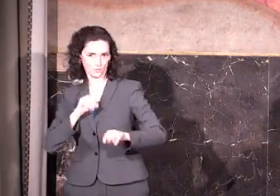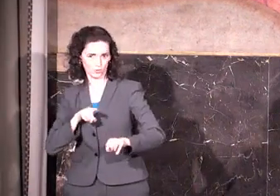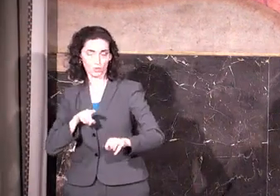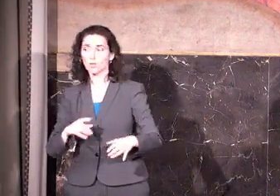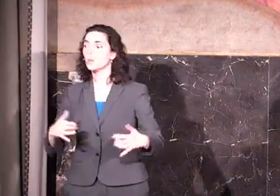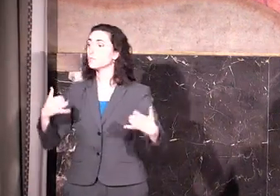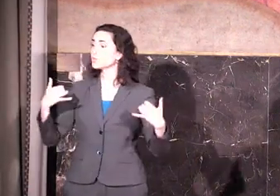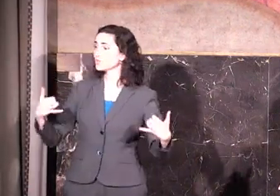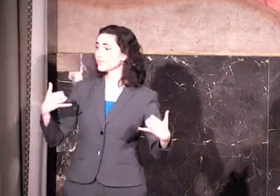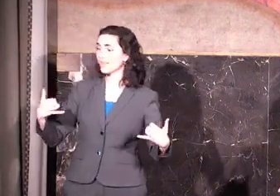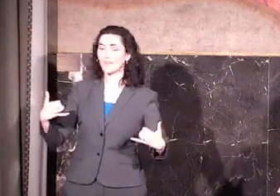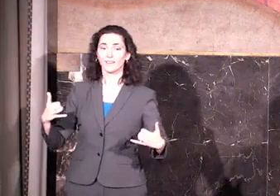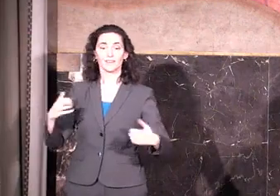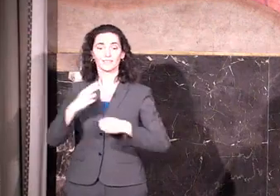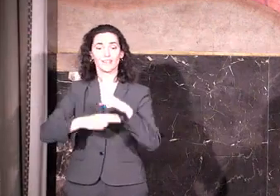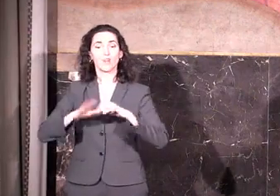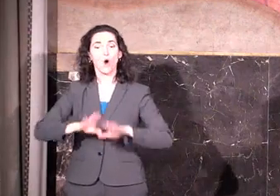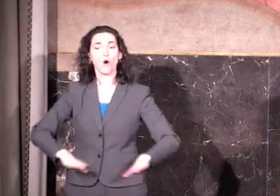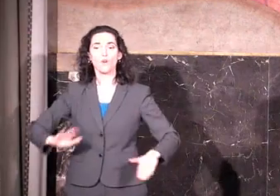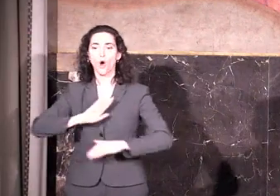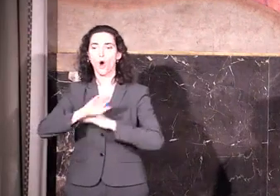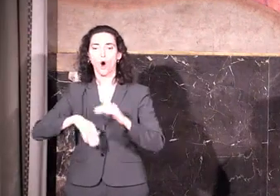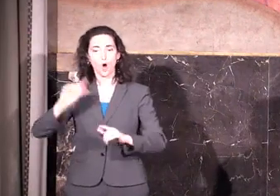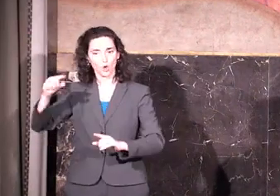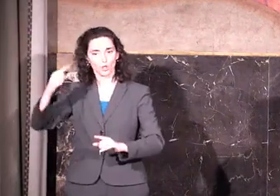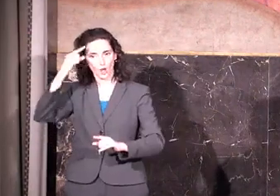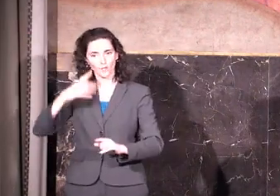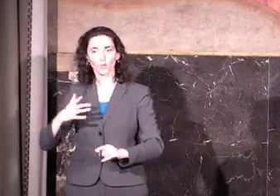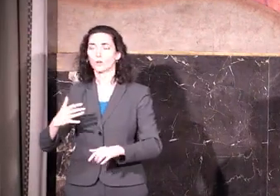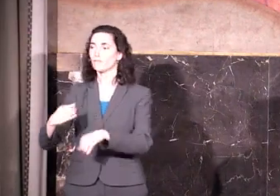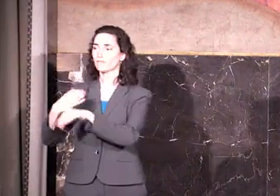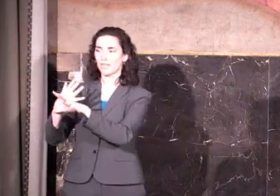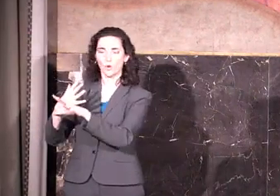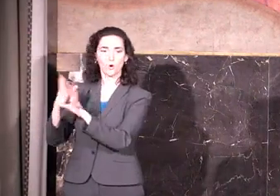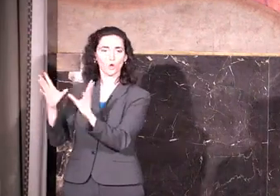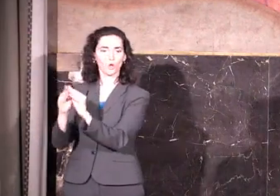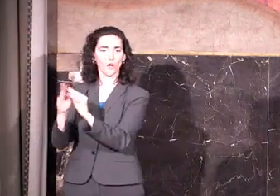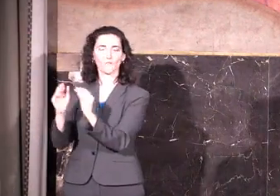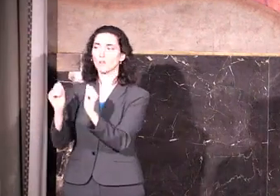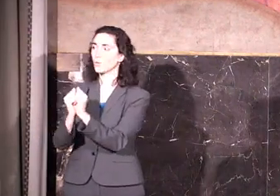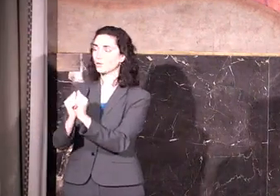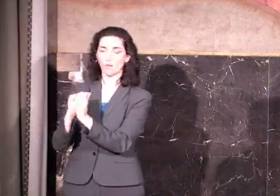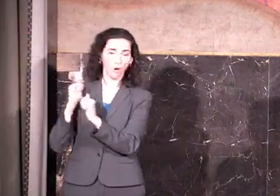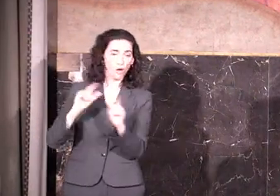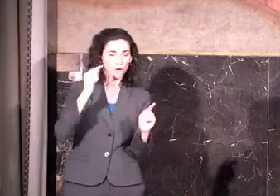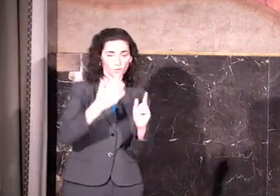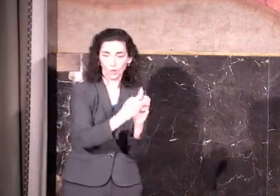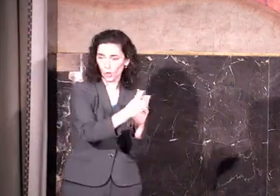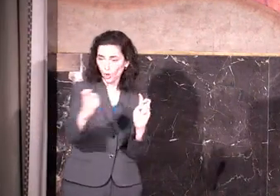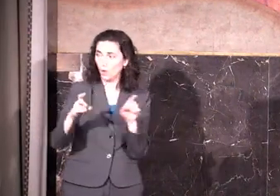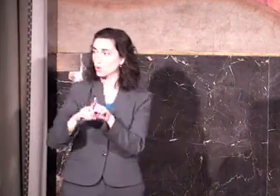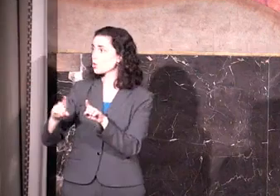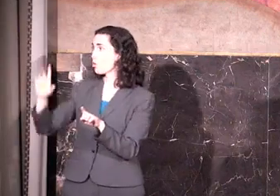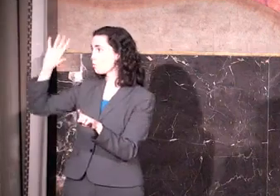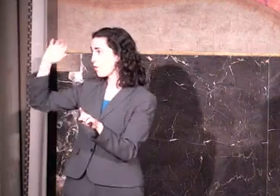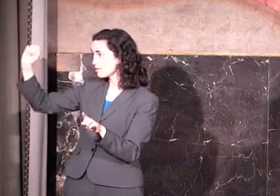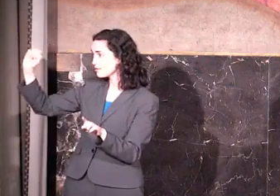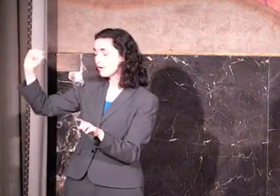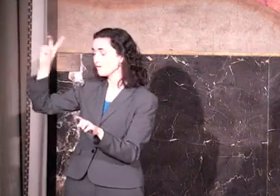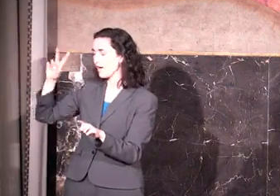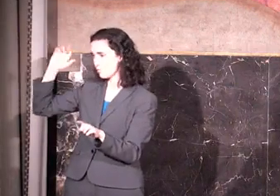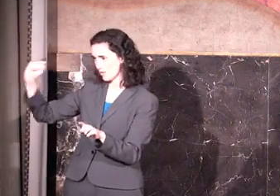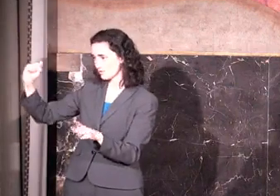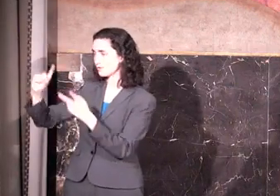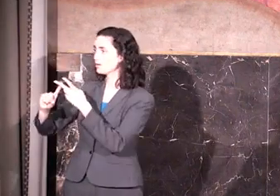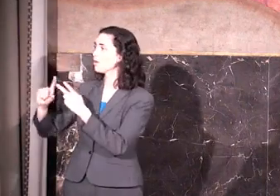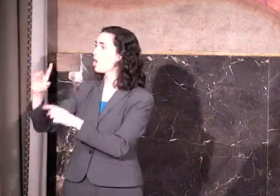nation's governors, to participate in a video telephone conference with the Vice President and the White House Coronavirus Task Force. I think just